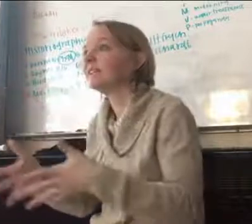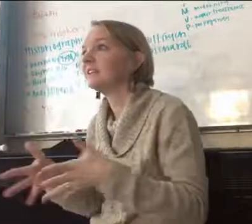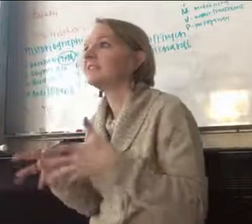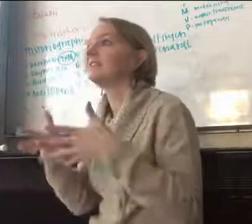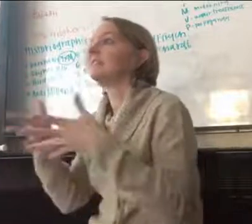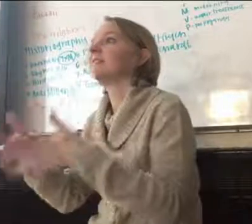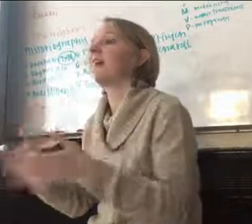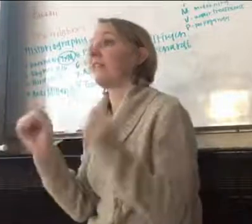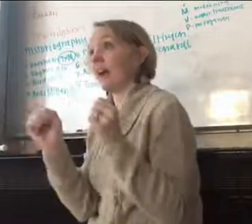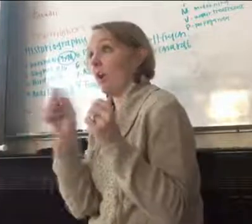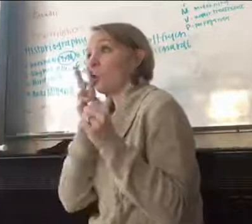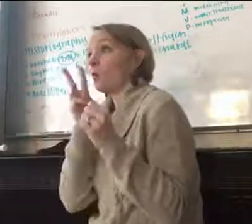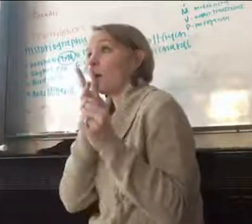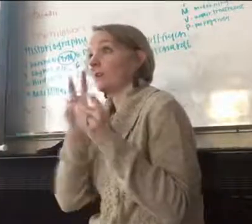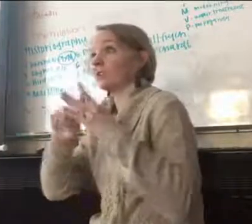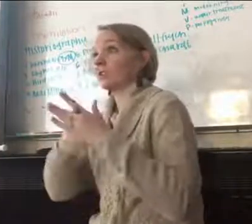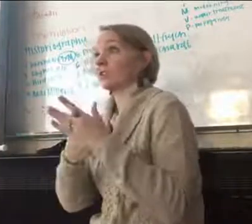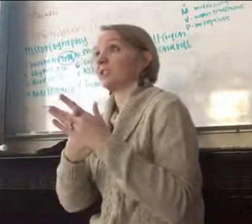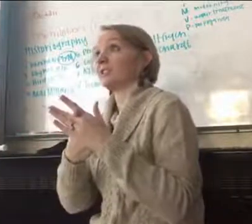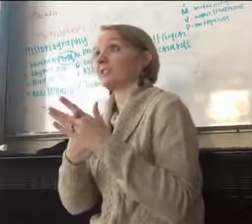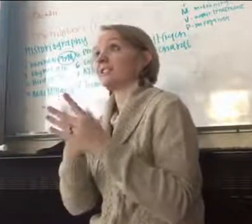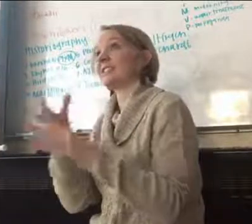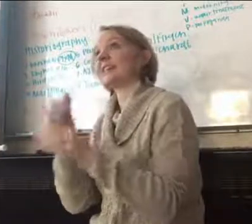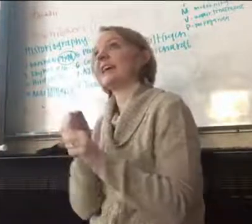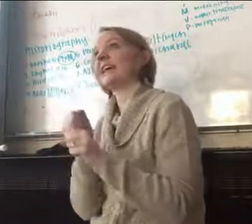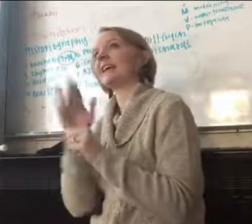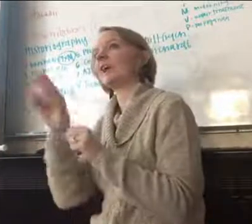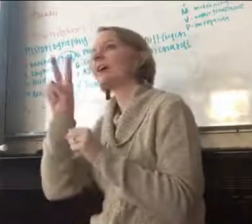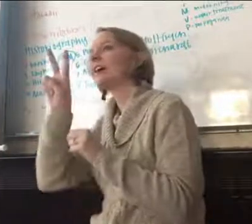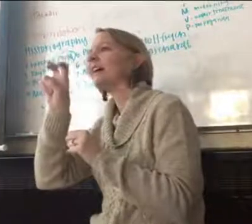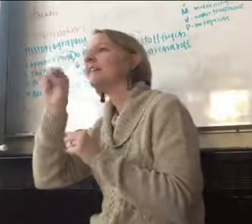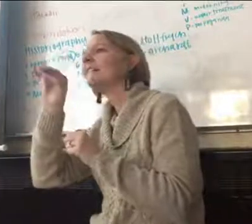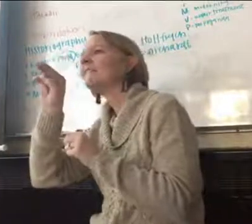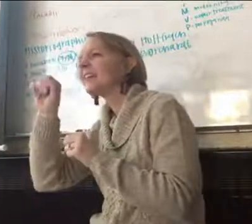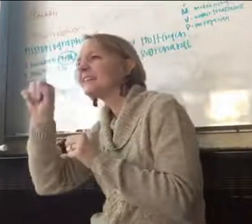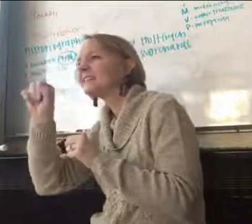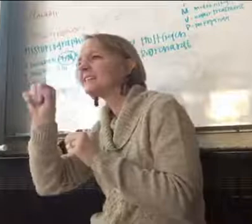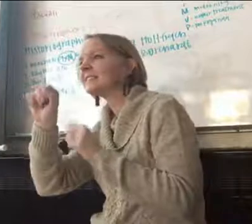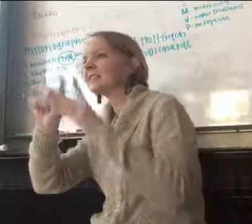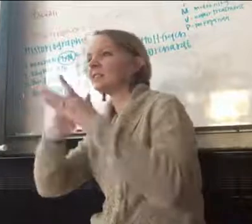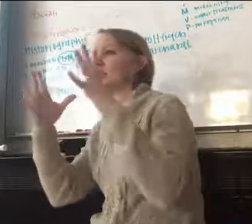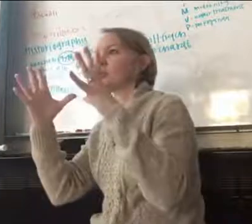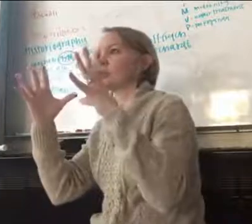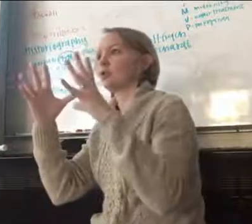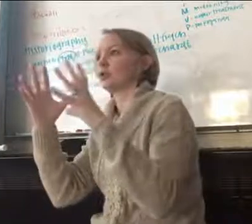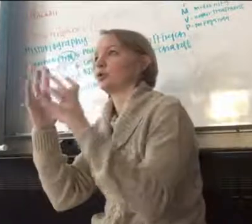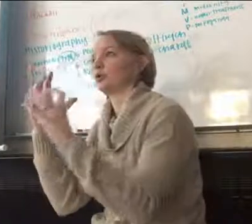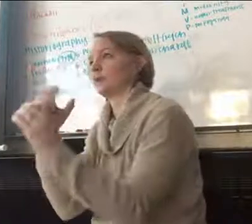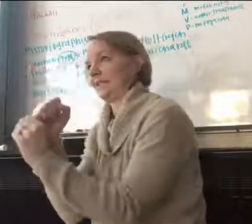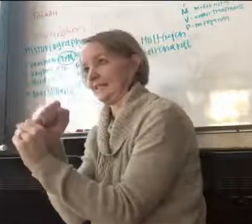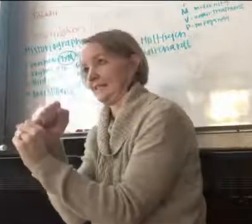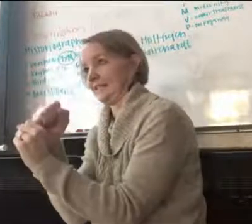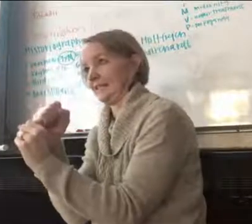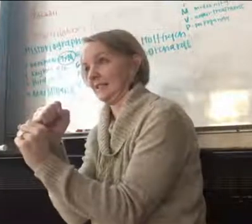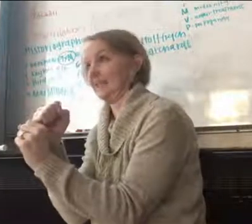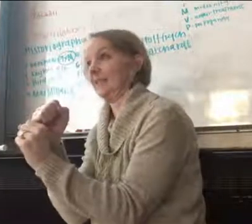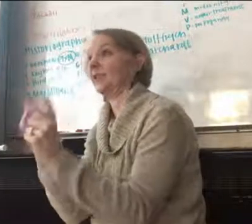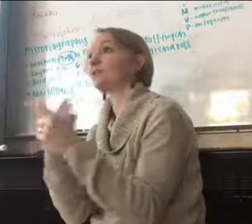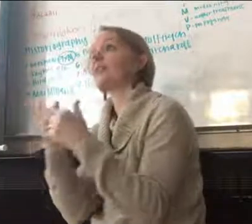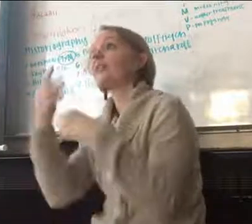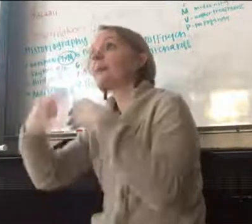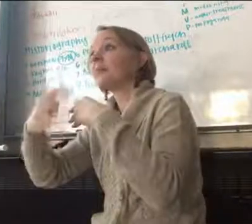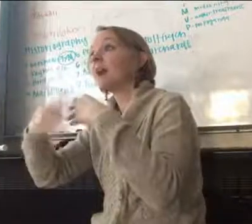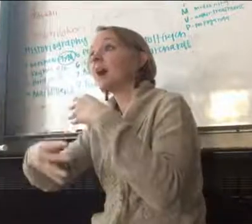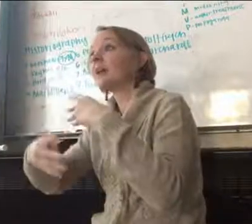cold water begins to basically take your veins and begins to shrink them. Then all of a sudden, blood is cut off